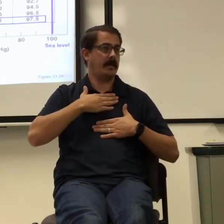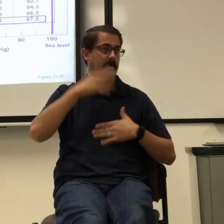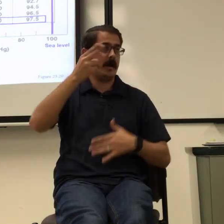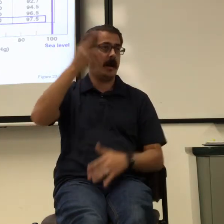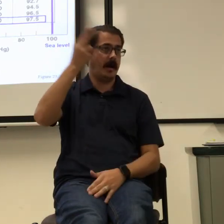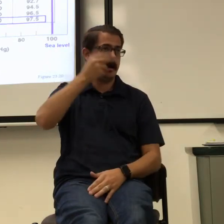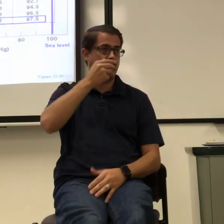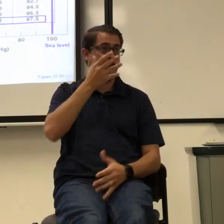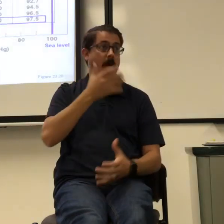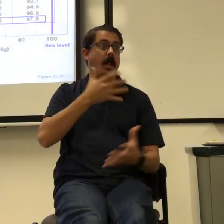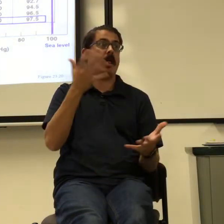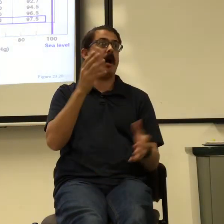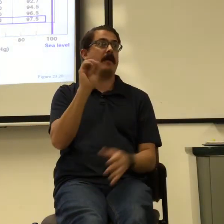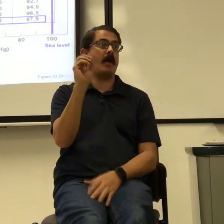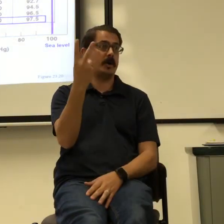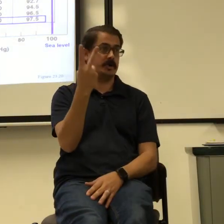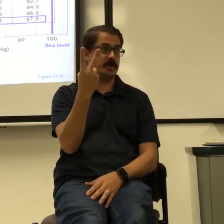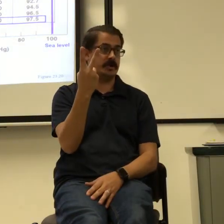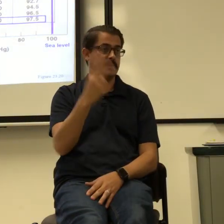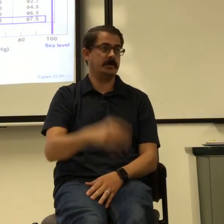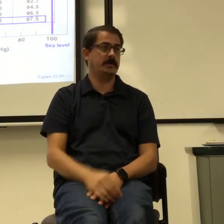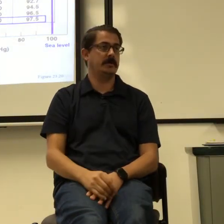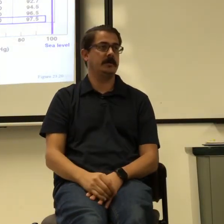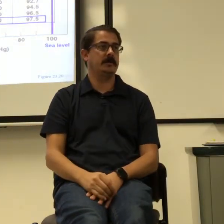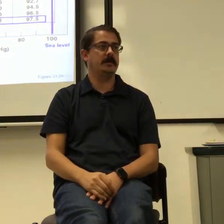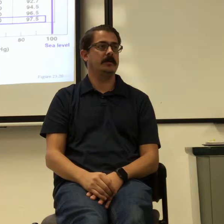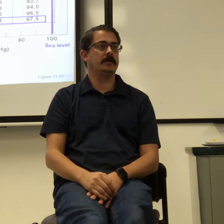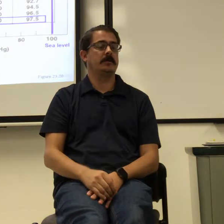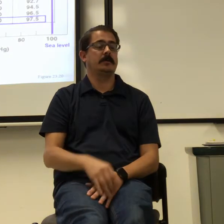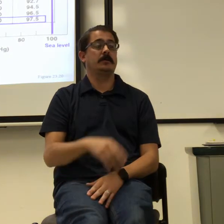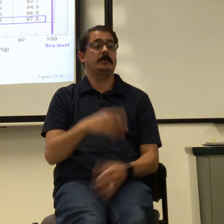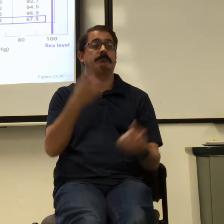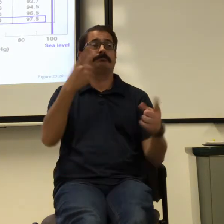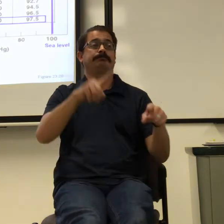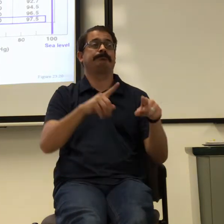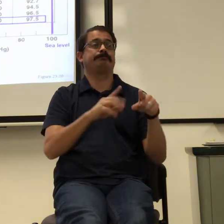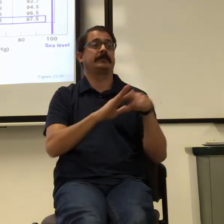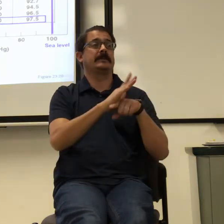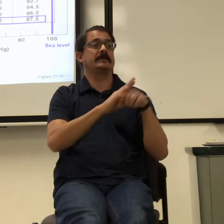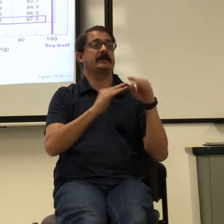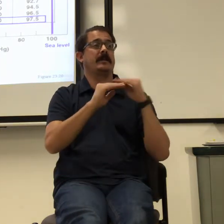wanted a lot of oxygen, and it turns out at sea level,